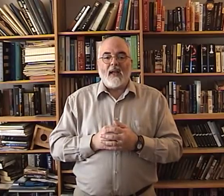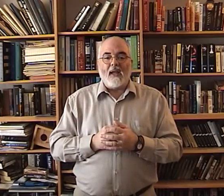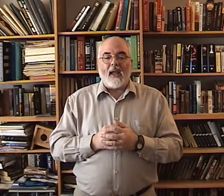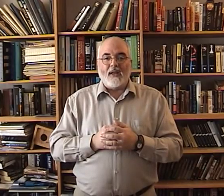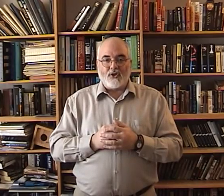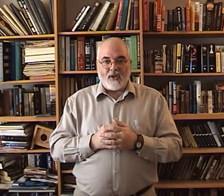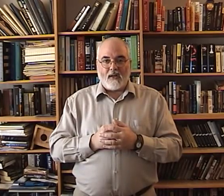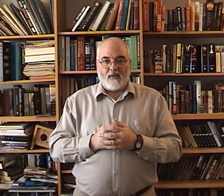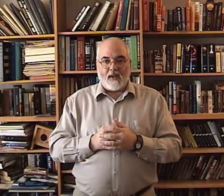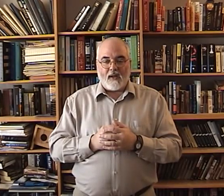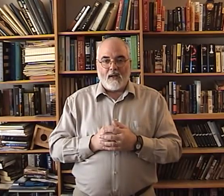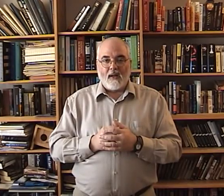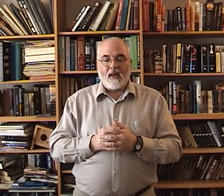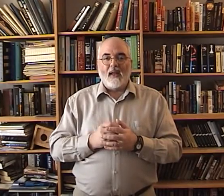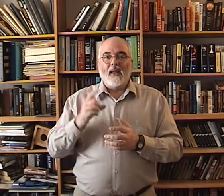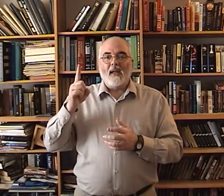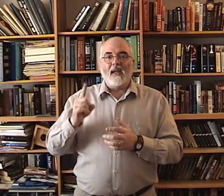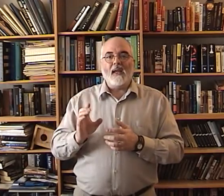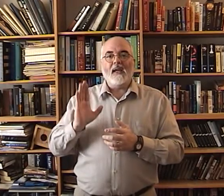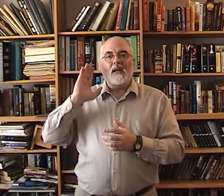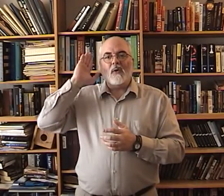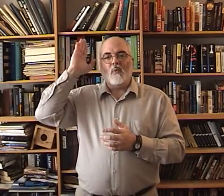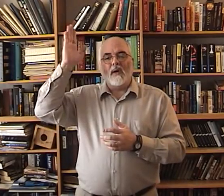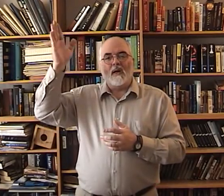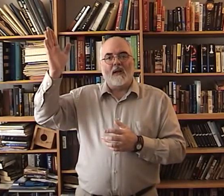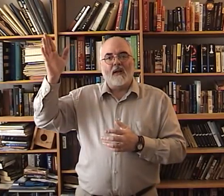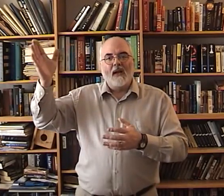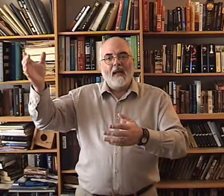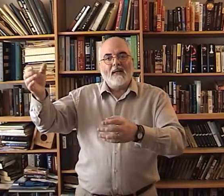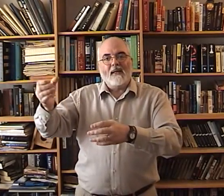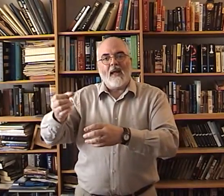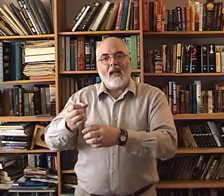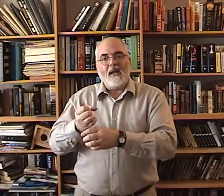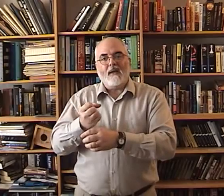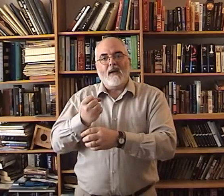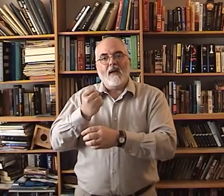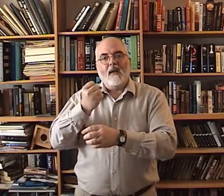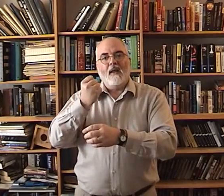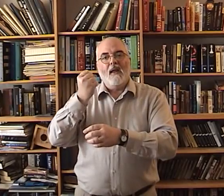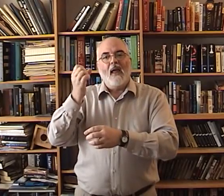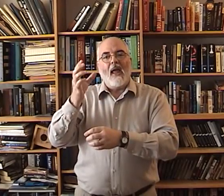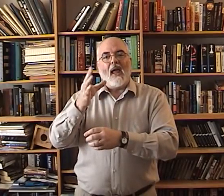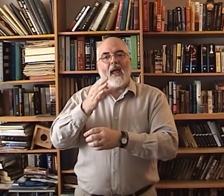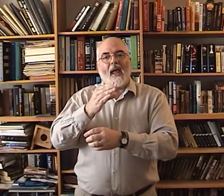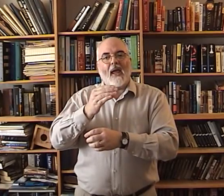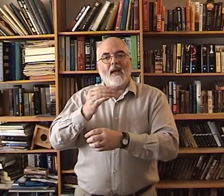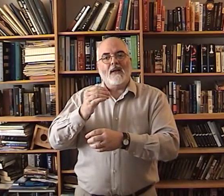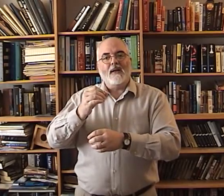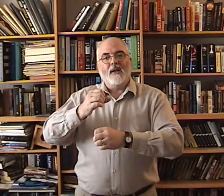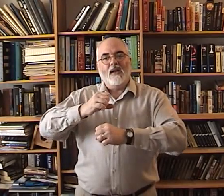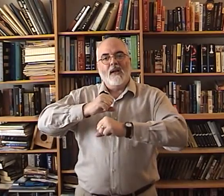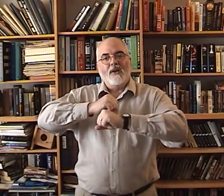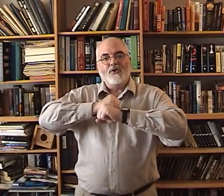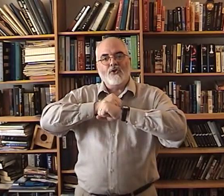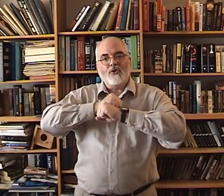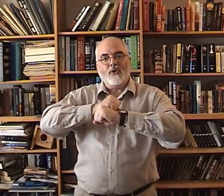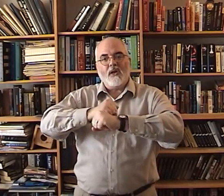take and shield thee. He will take and